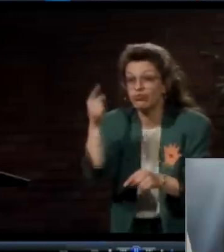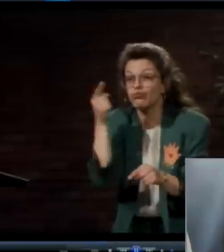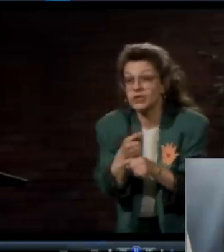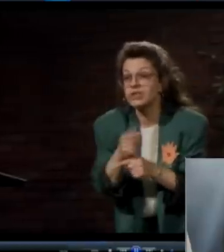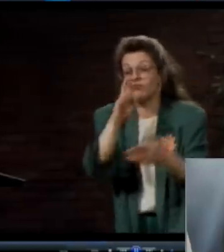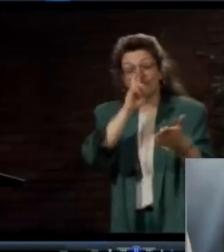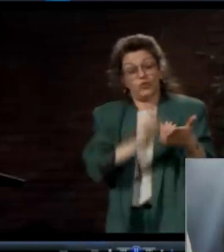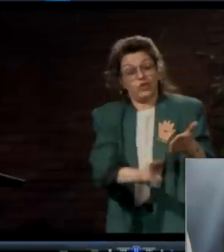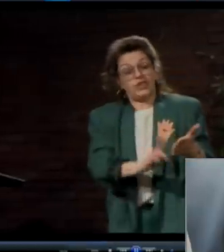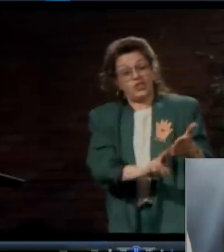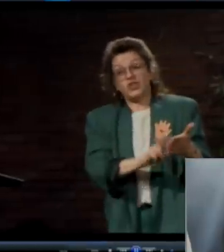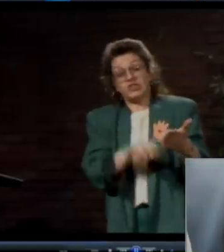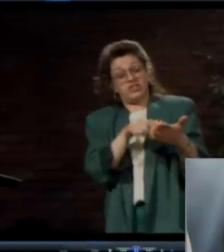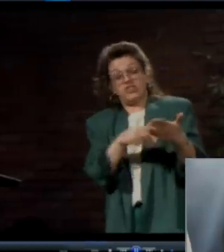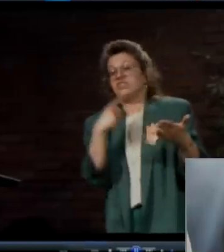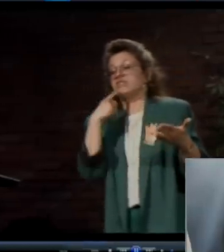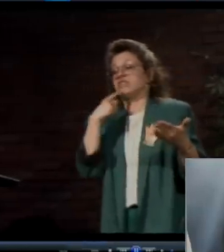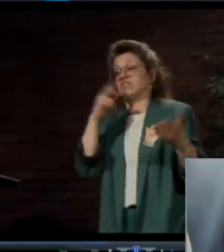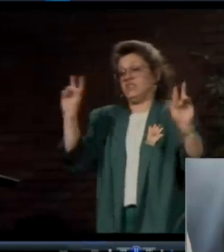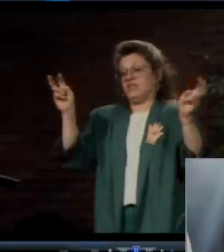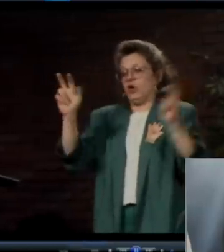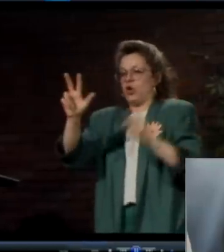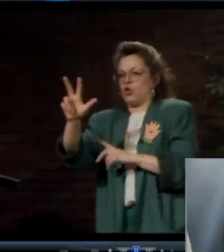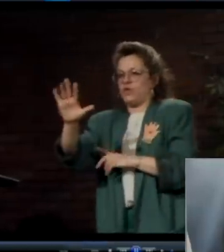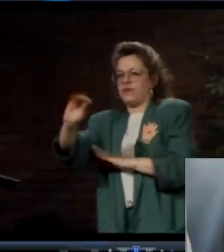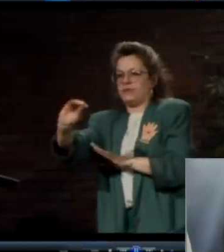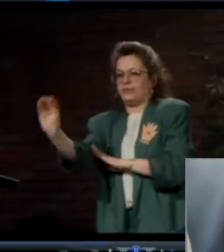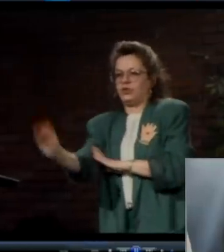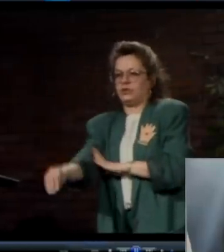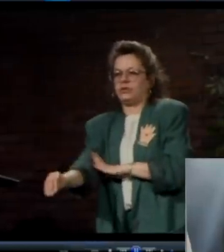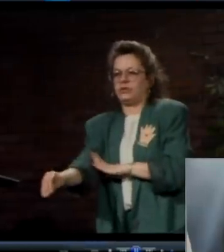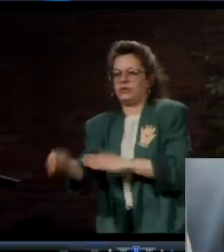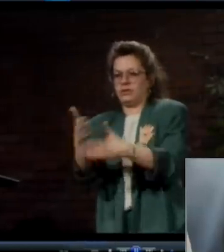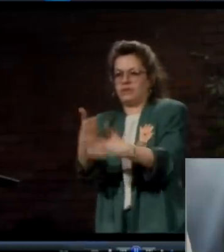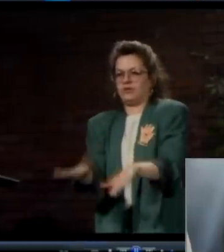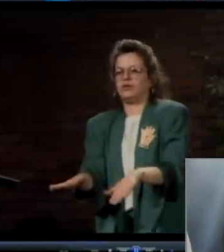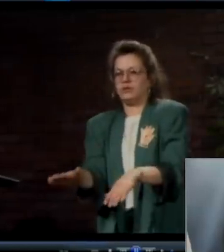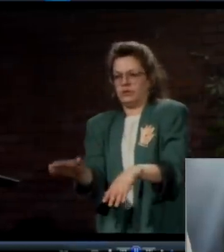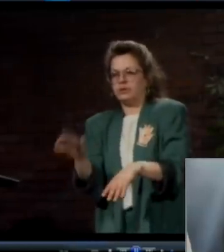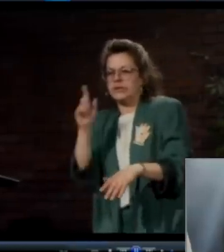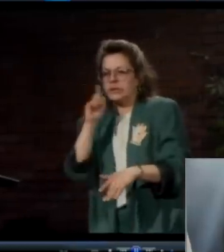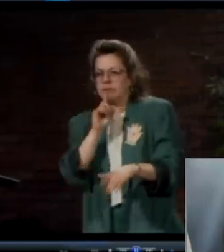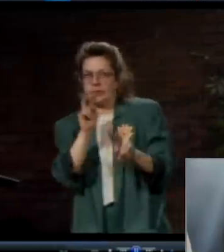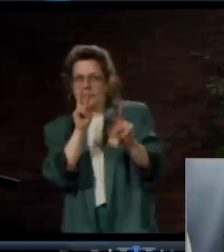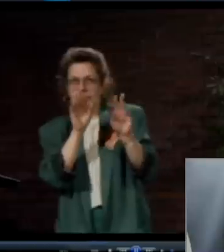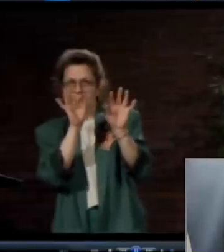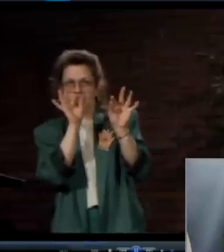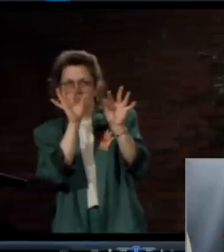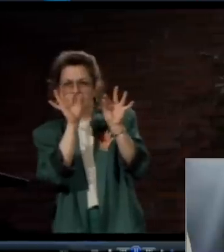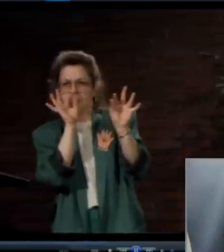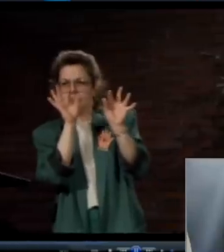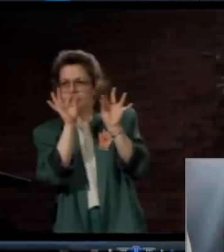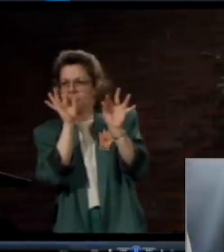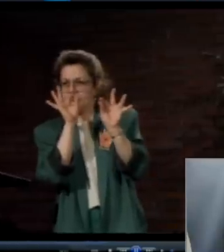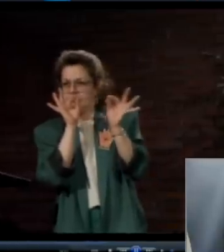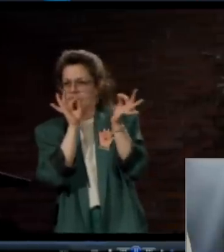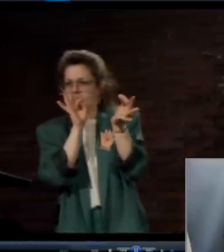The answer is false. Research shows that reading lips, you only get about 30%